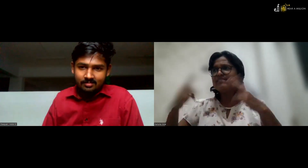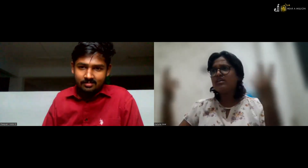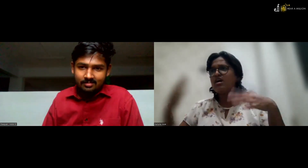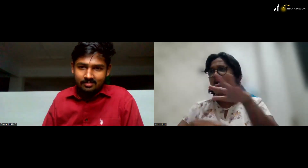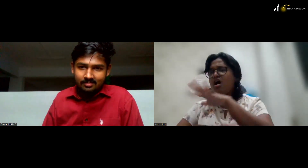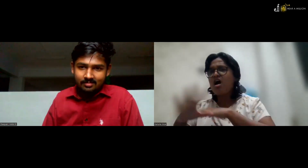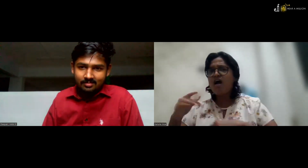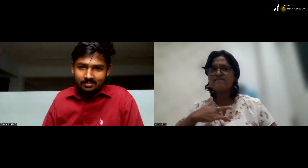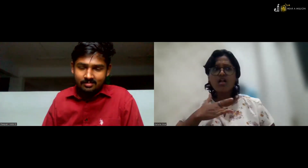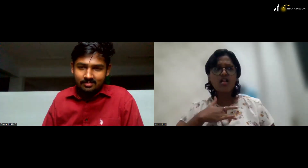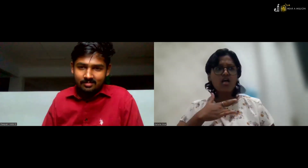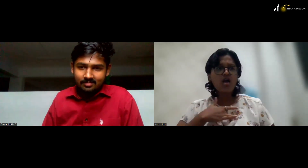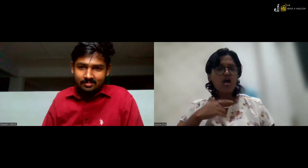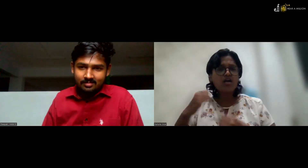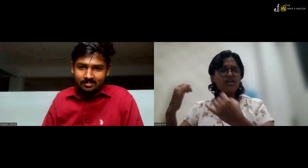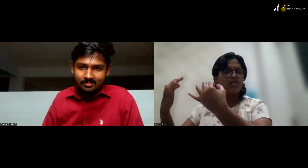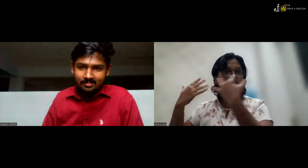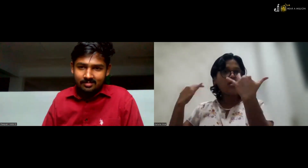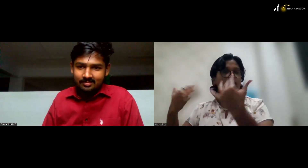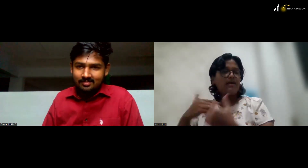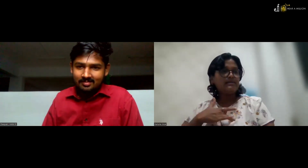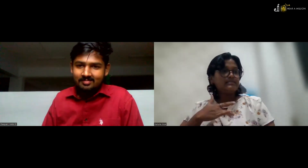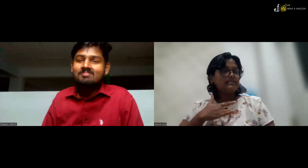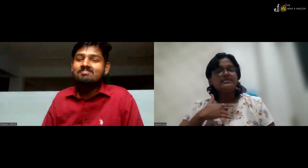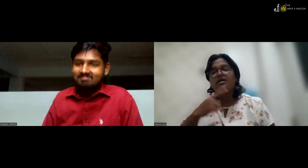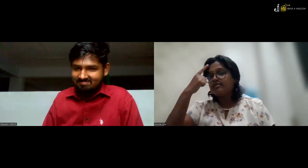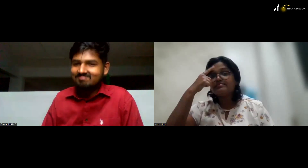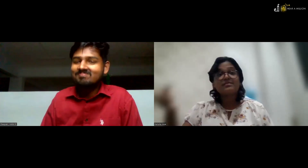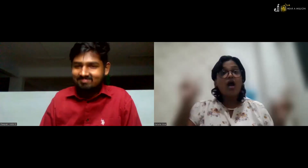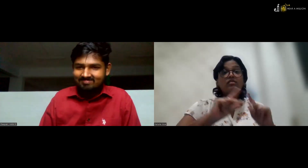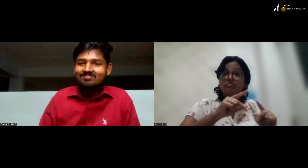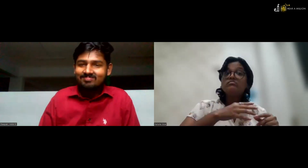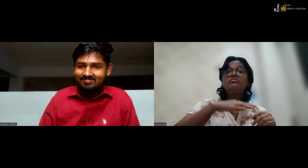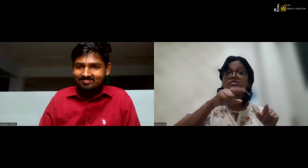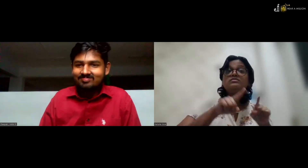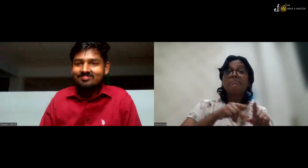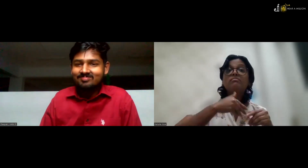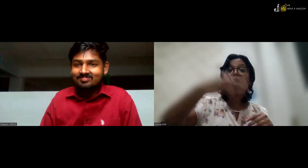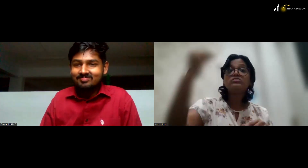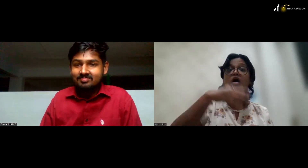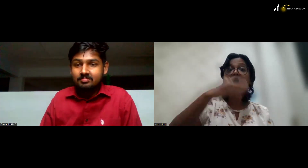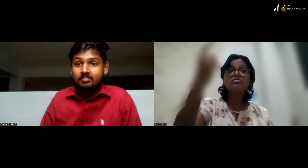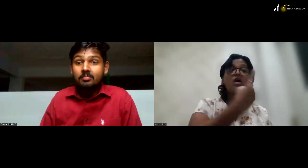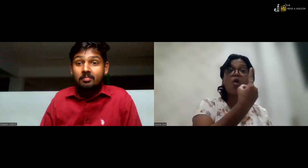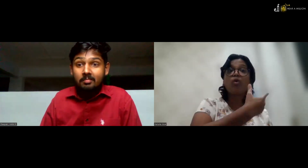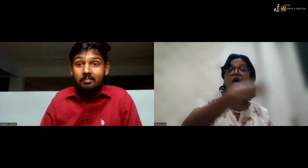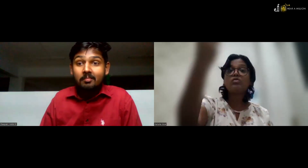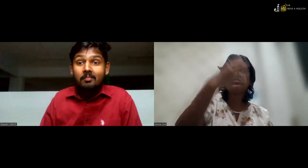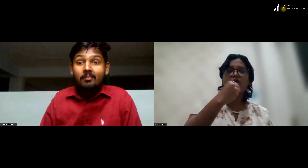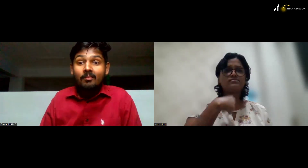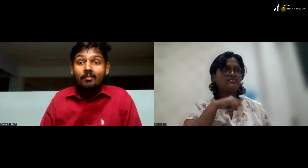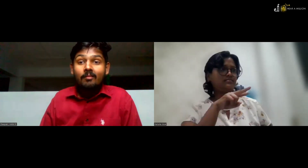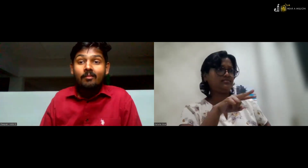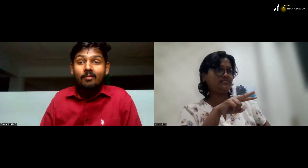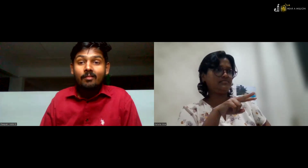when they went outside, that was a different experience. Then they explored so much things. They felt inspired. Then later on,